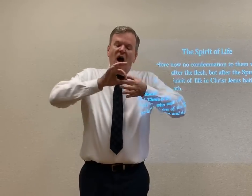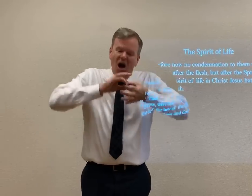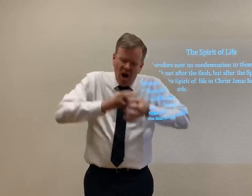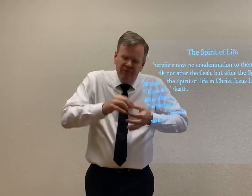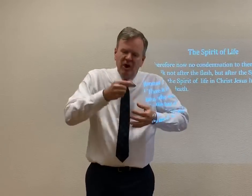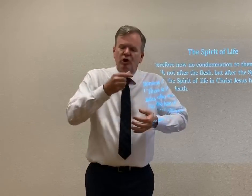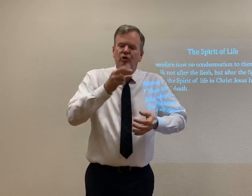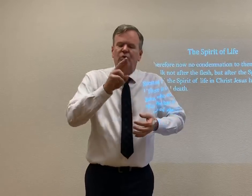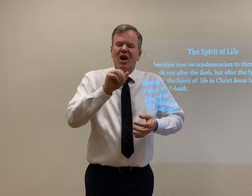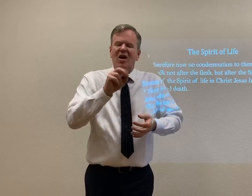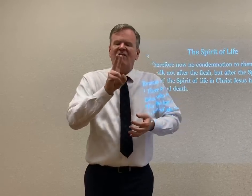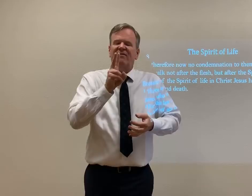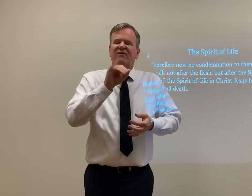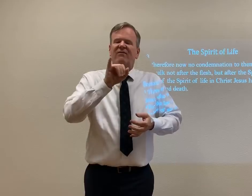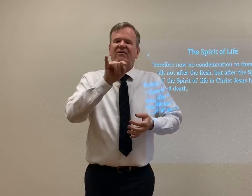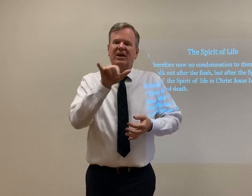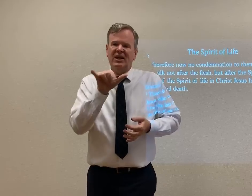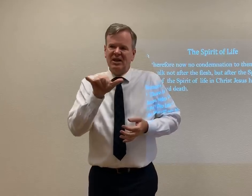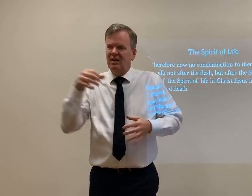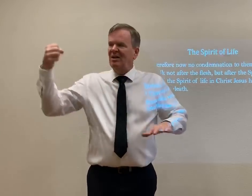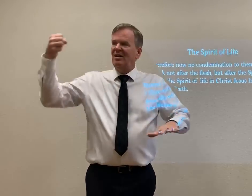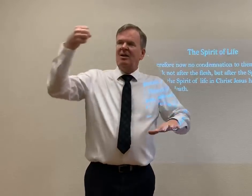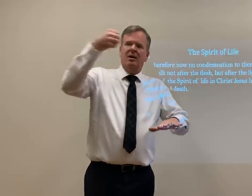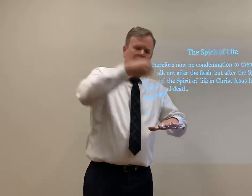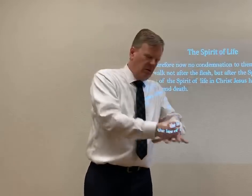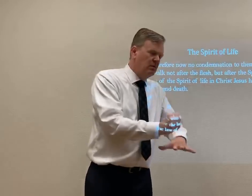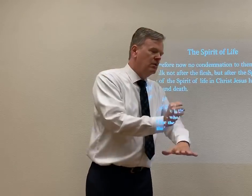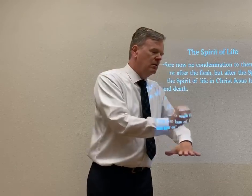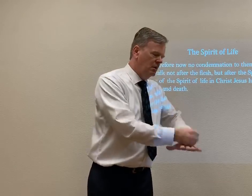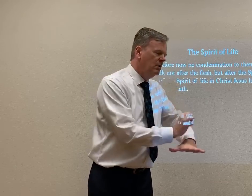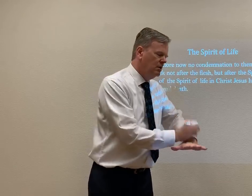That's the law of gravity, right? That's how gravity operates. You throw it, it will